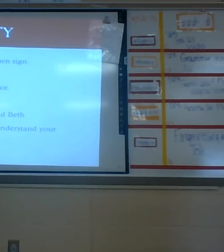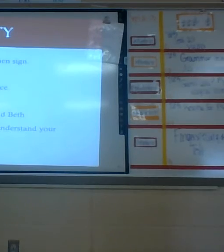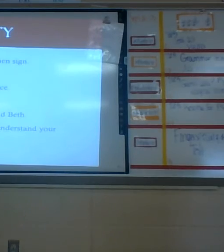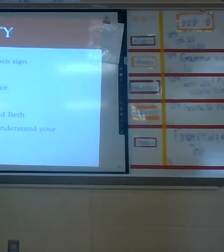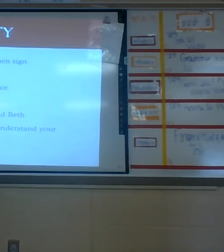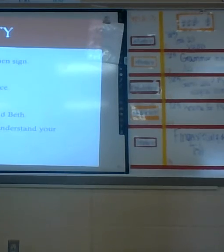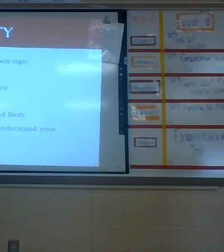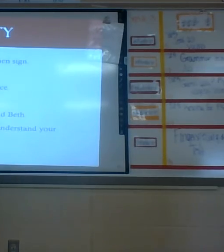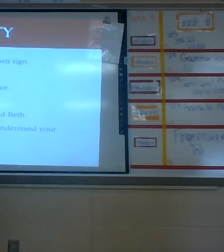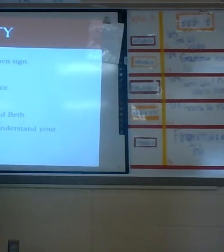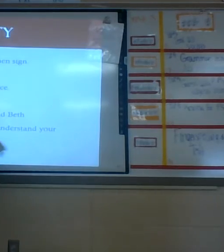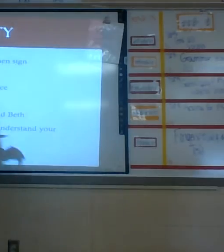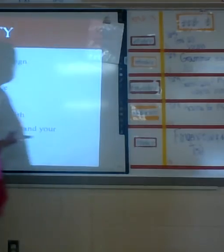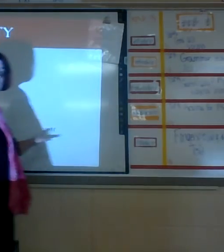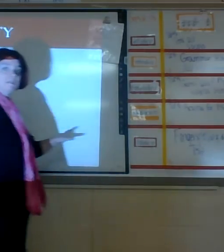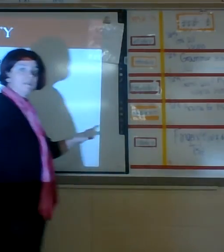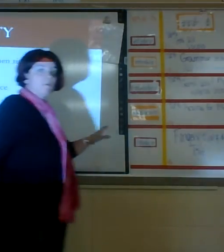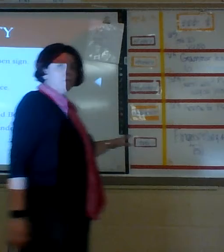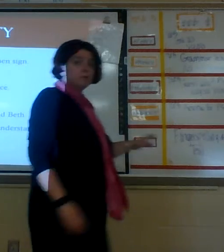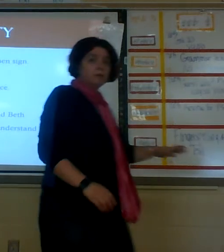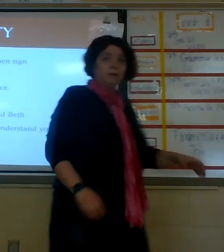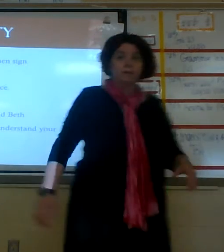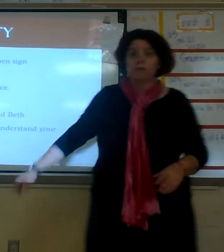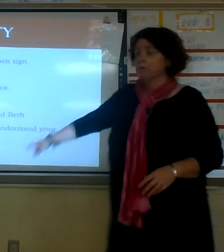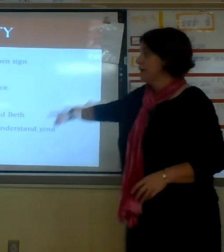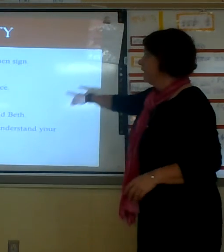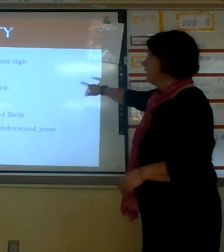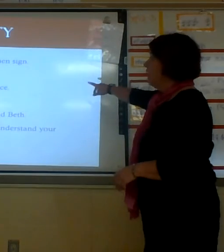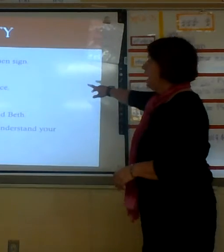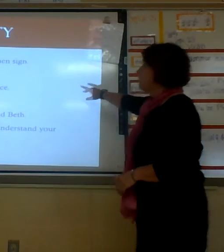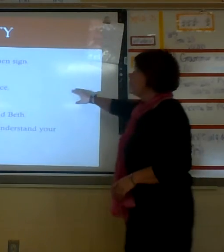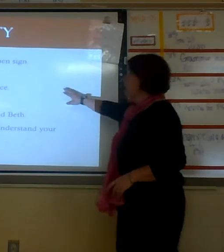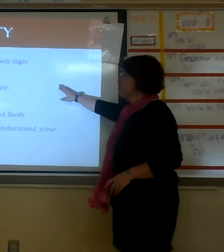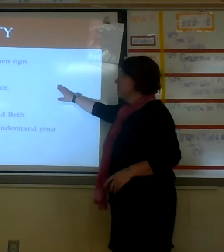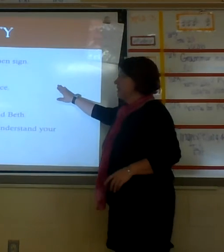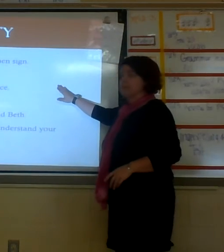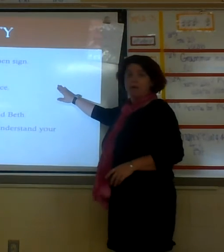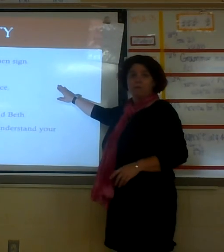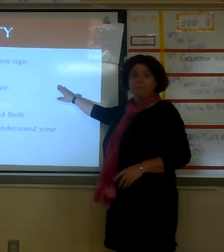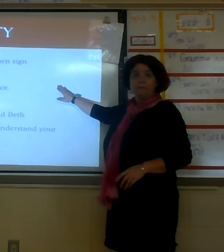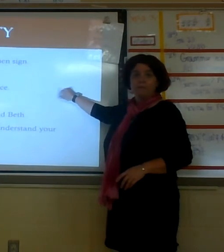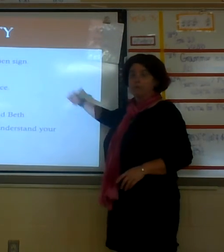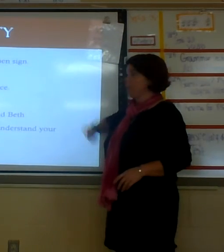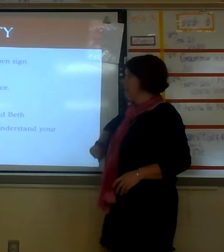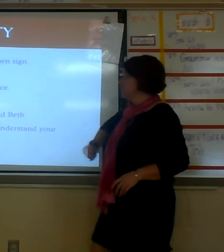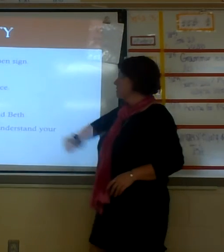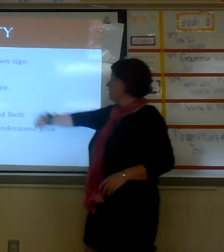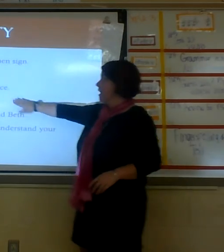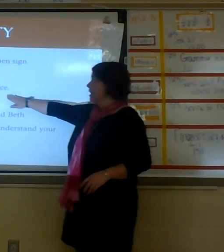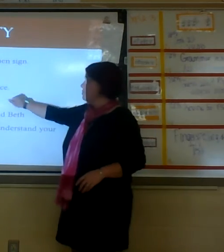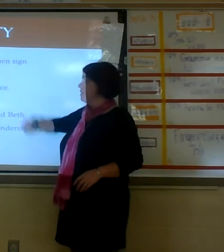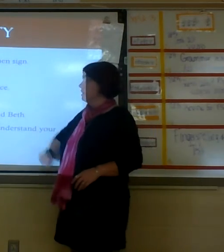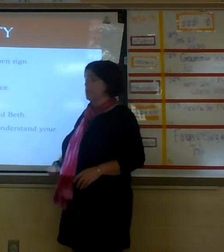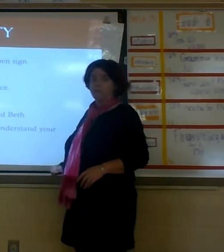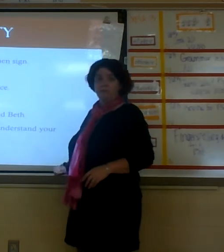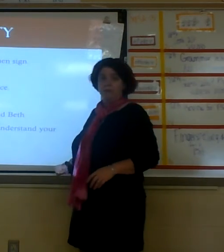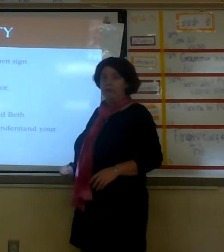These sentences right here are the 4 sentences that we were doing, okay? I practice ASL with my friend Grace. I do not like your friend